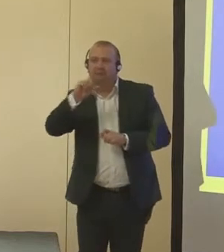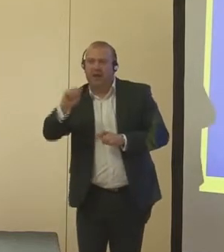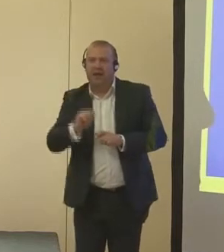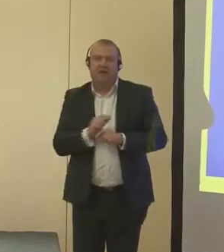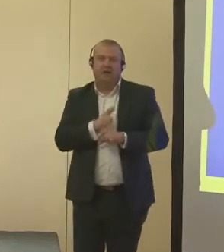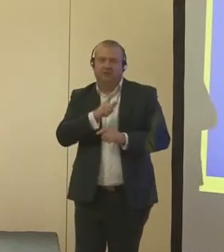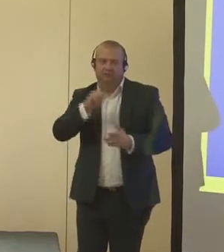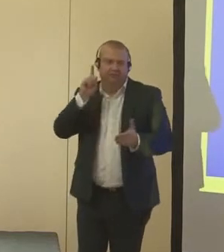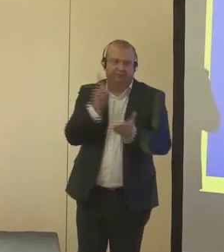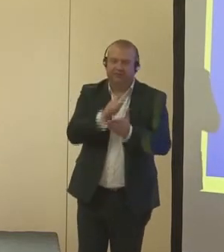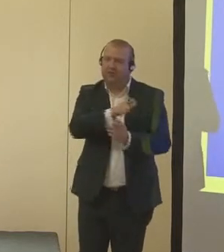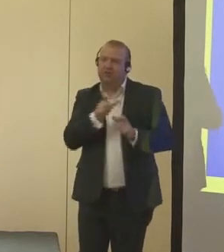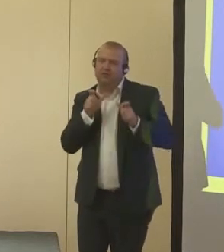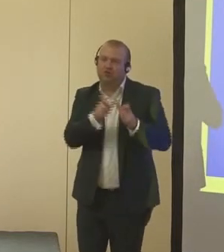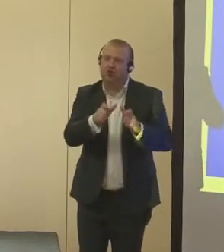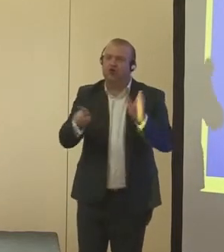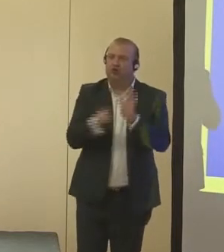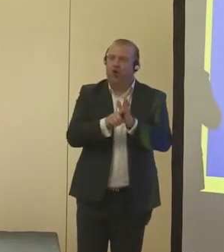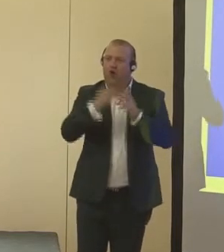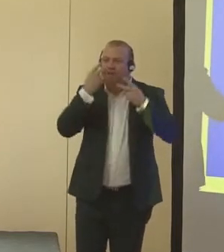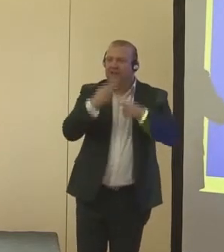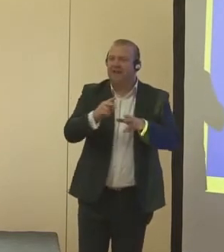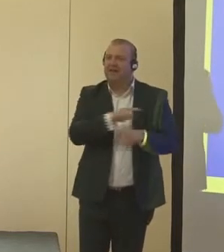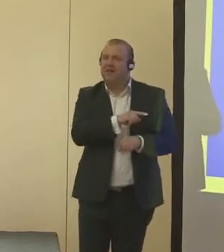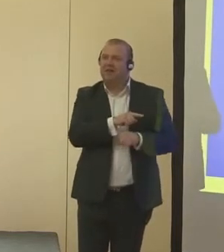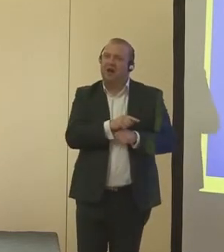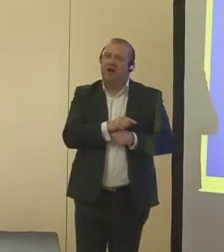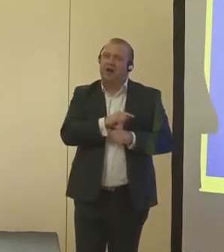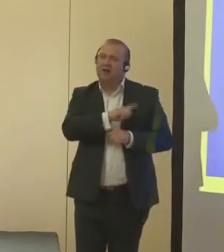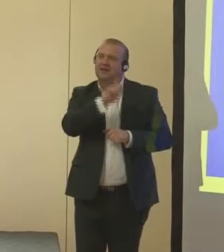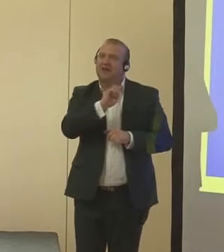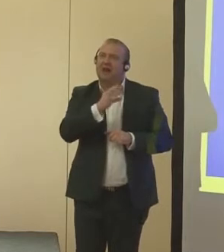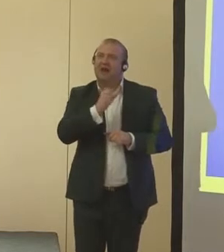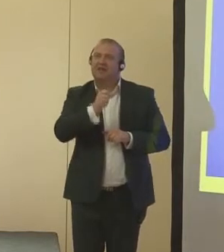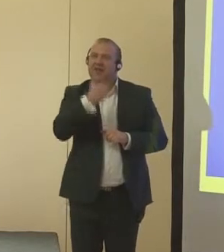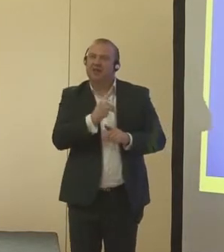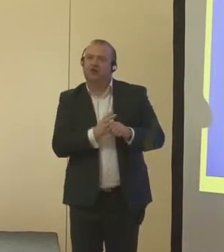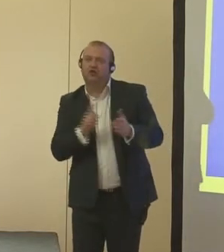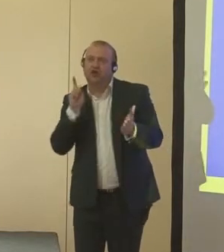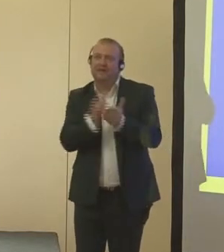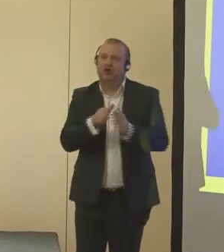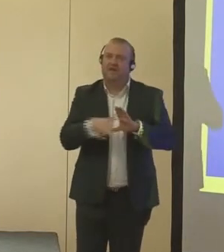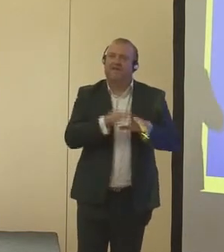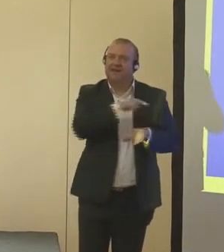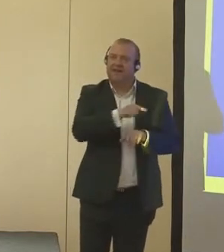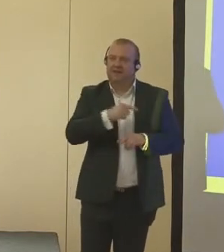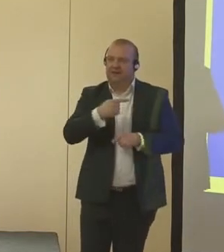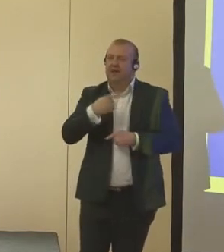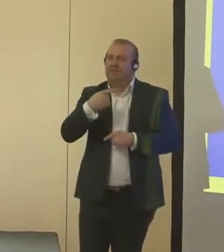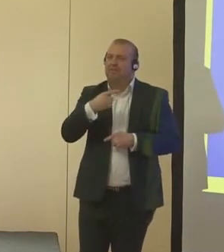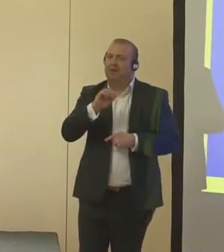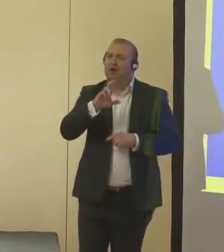think about the accessibility of their products. So it's quite a strong instrument to have this included in